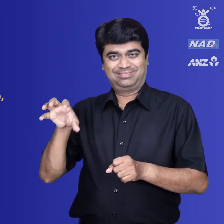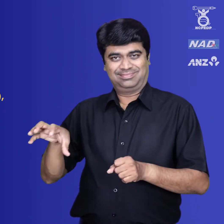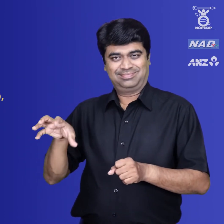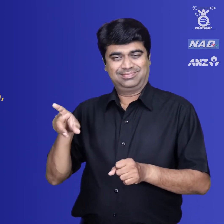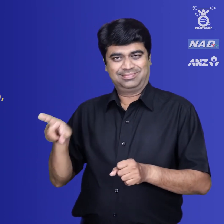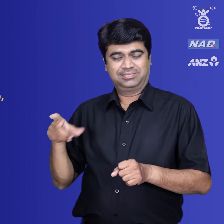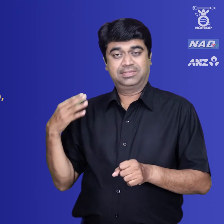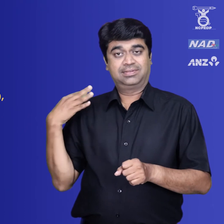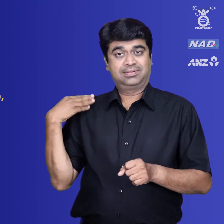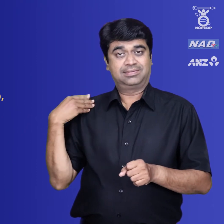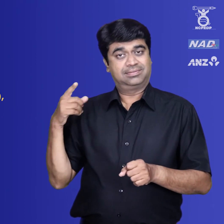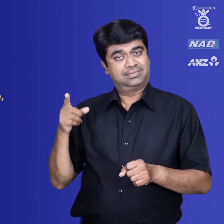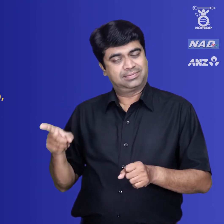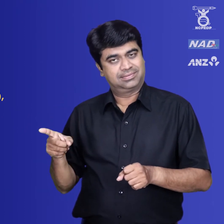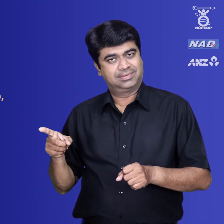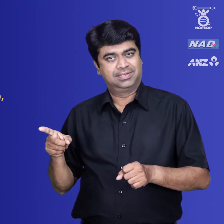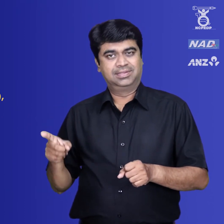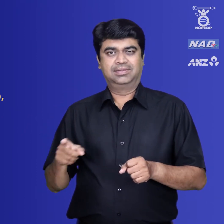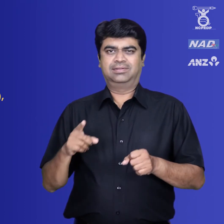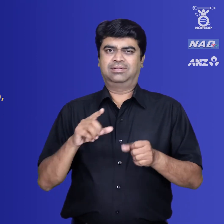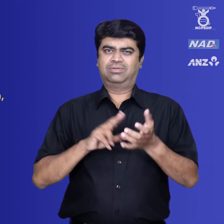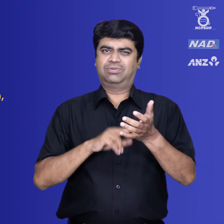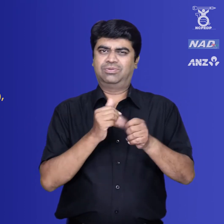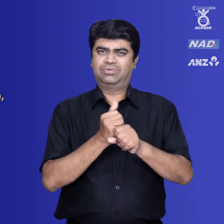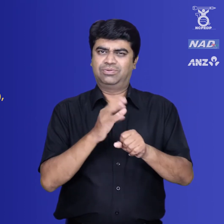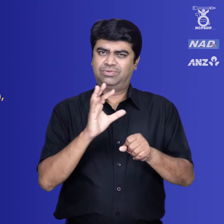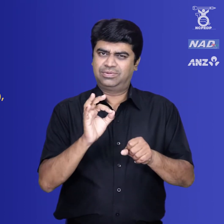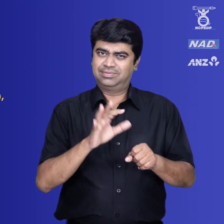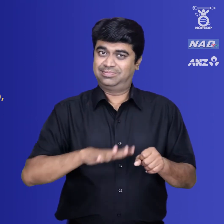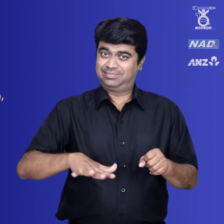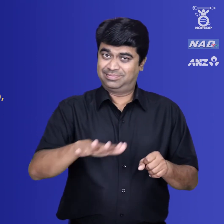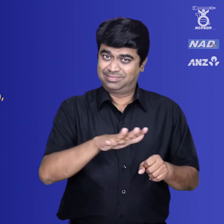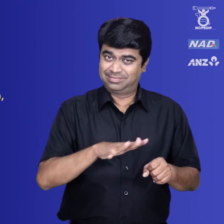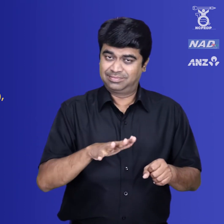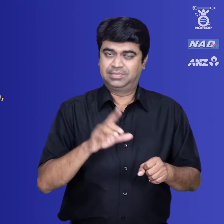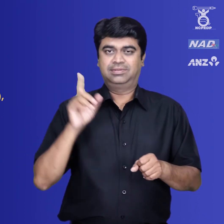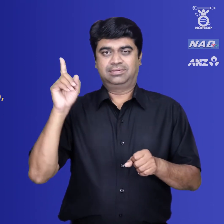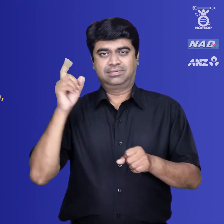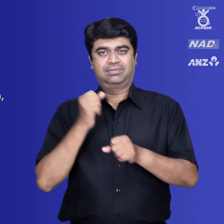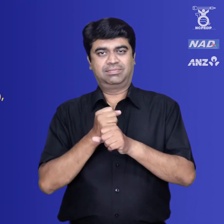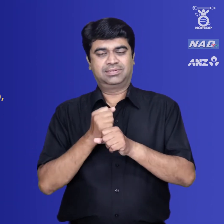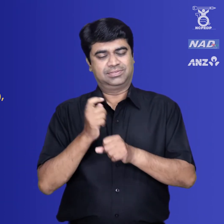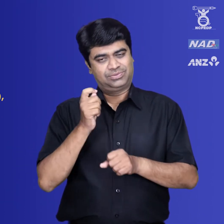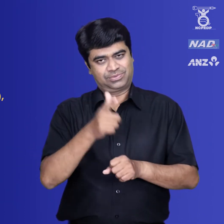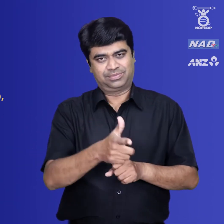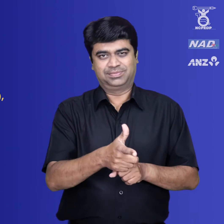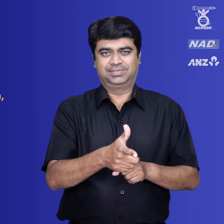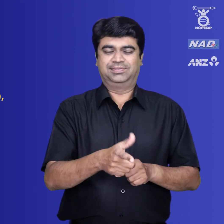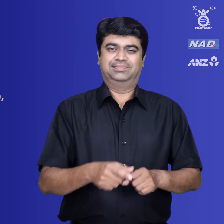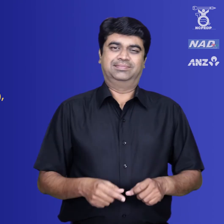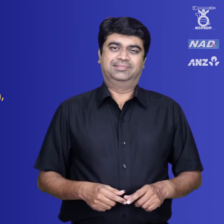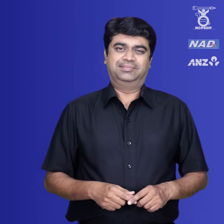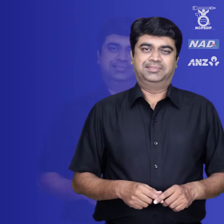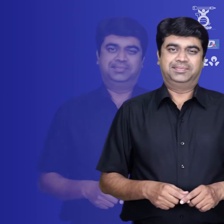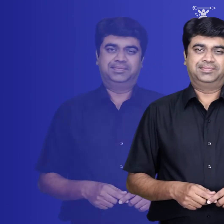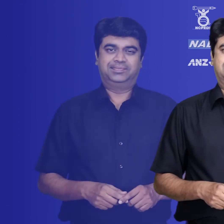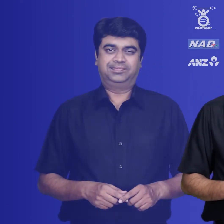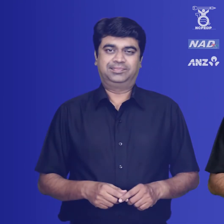government and the local authorities may grant financial assistance to non-governmental organizations.